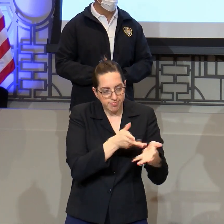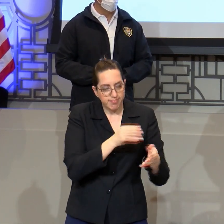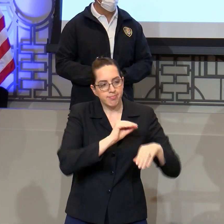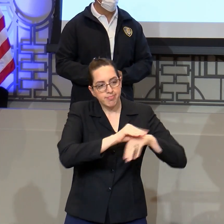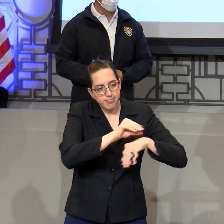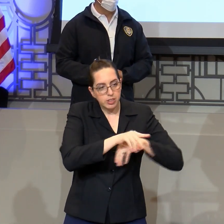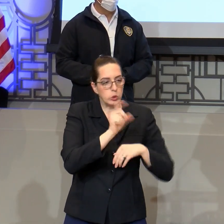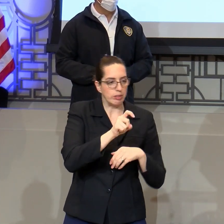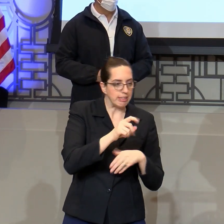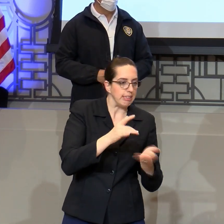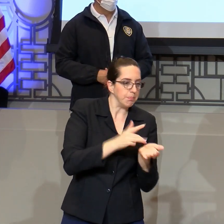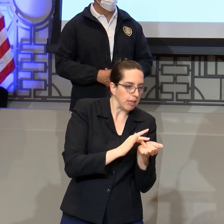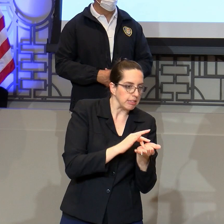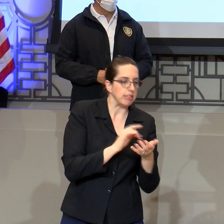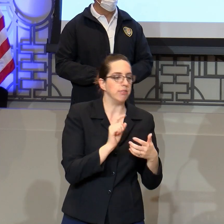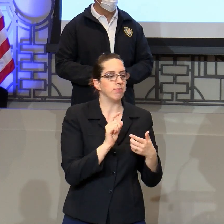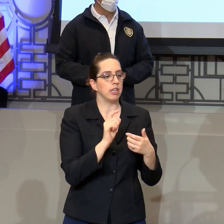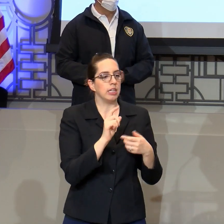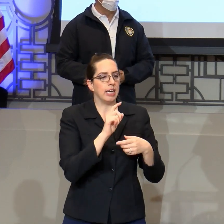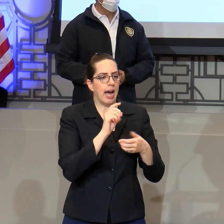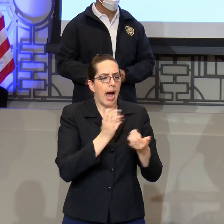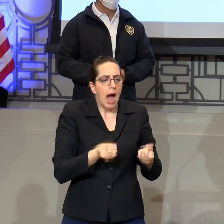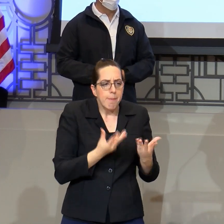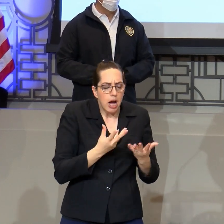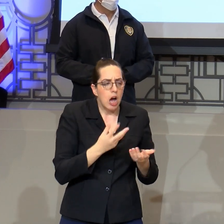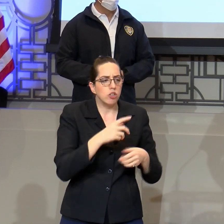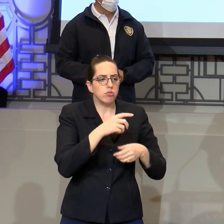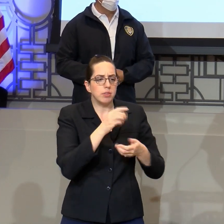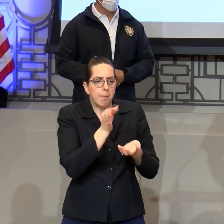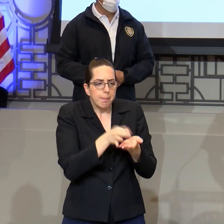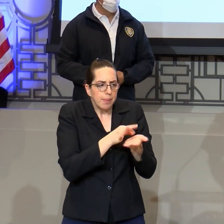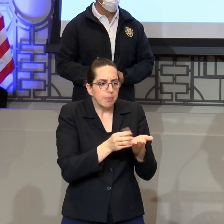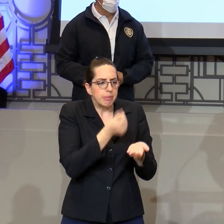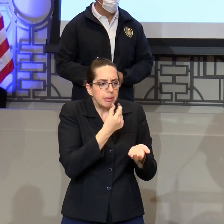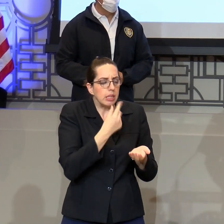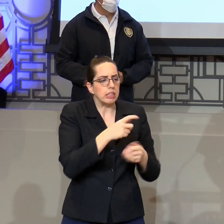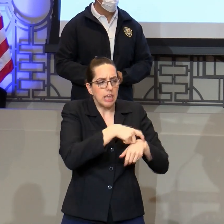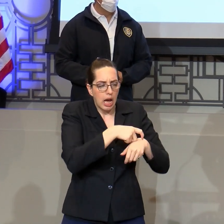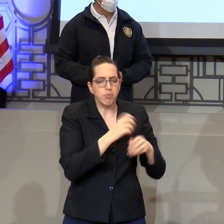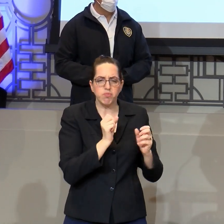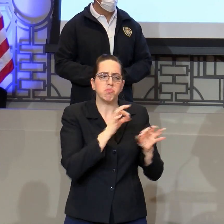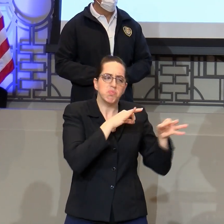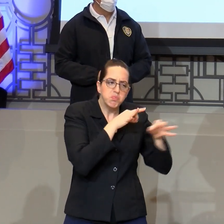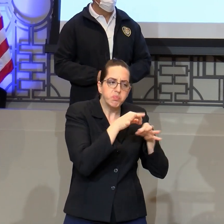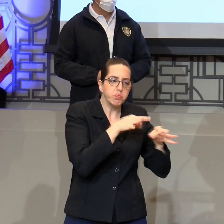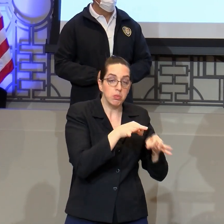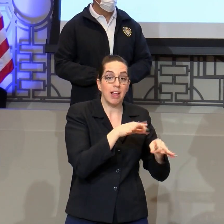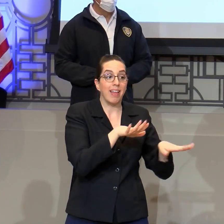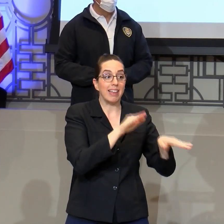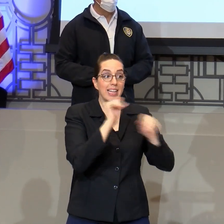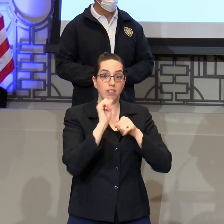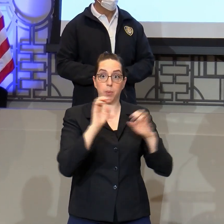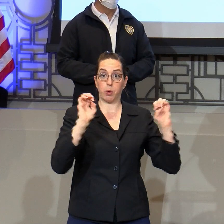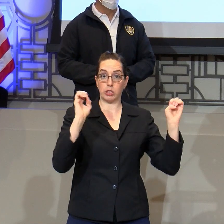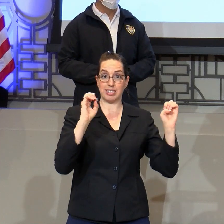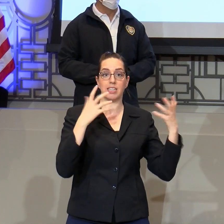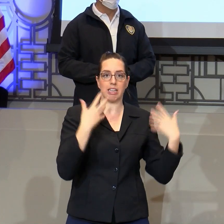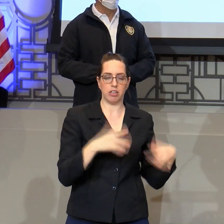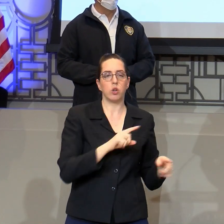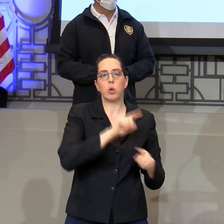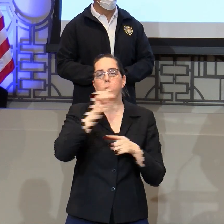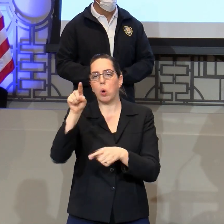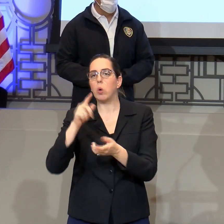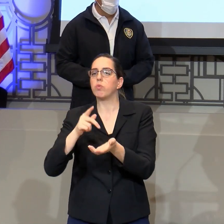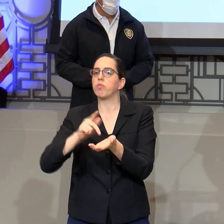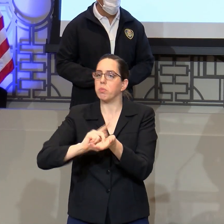need to take this medication at this dose at this time. And when they leave the emergency department, they will get that prescription